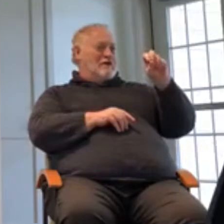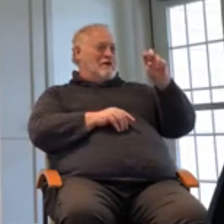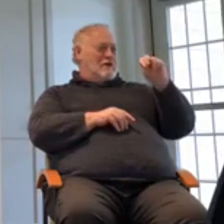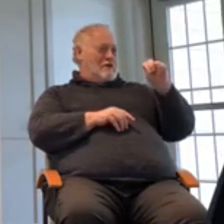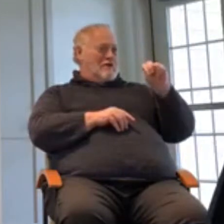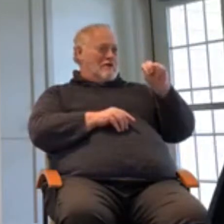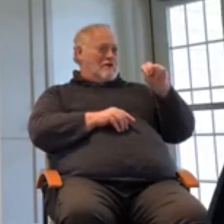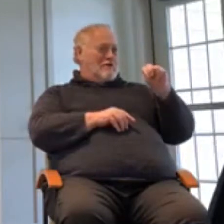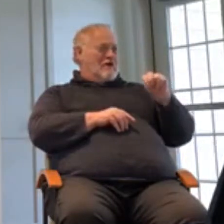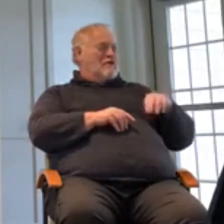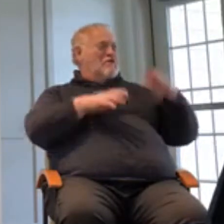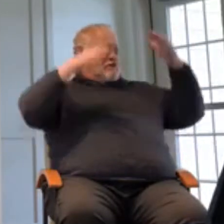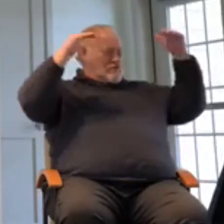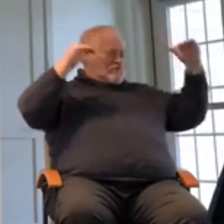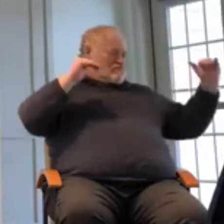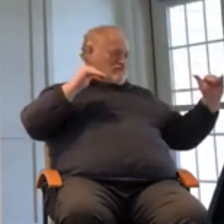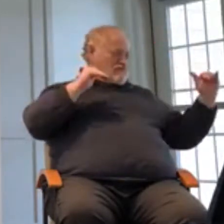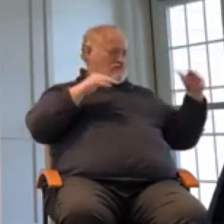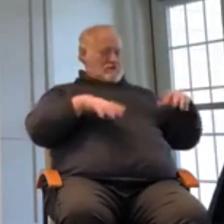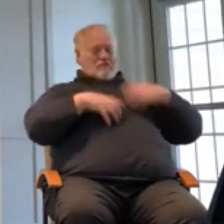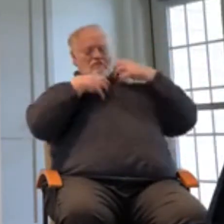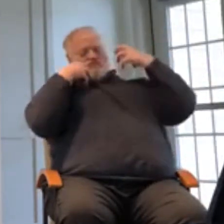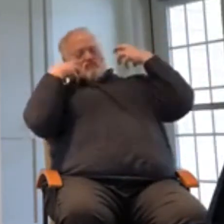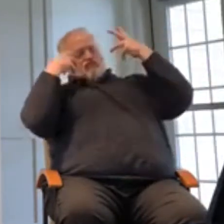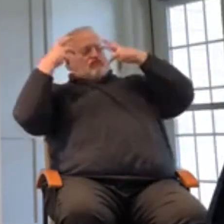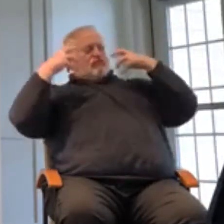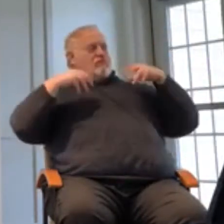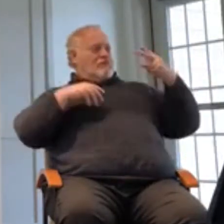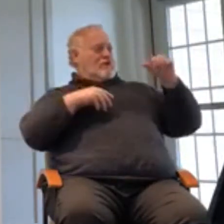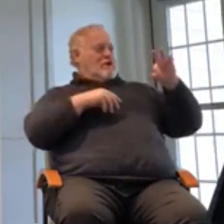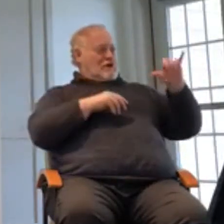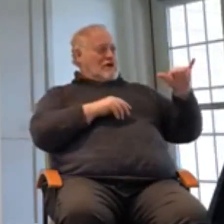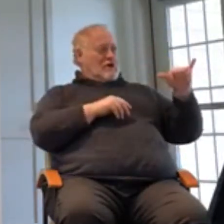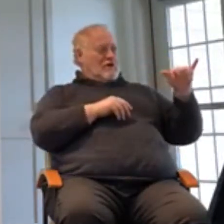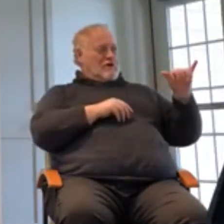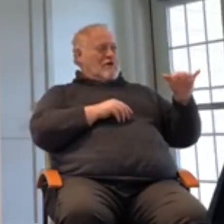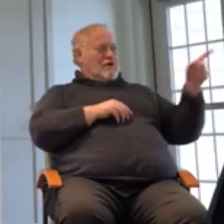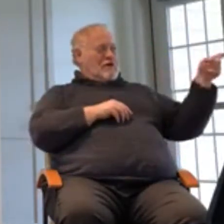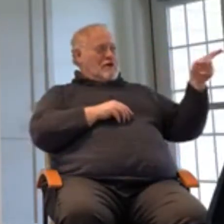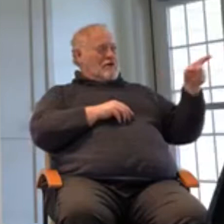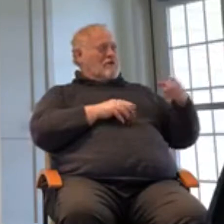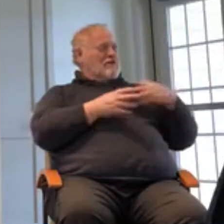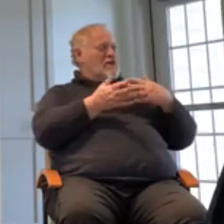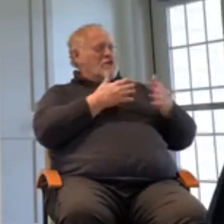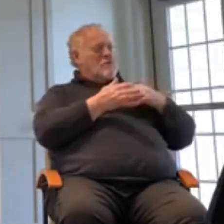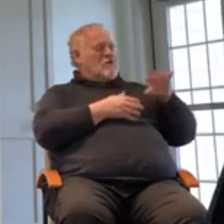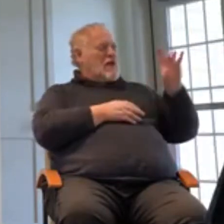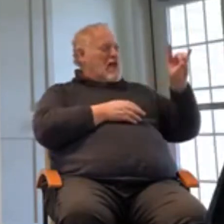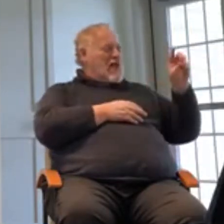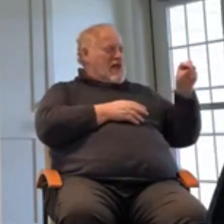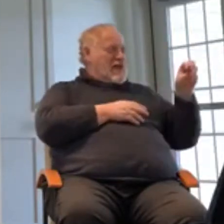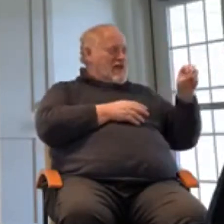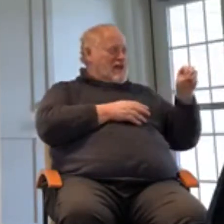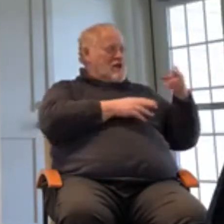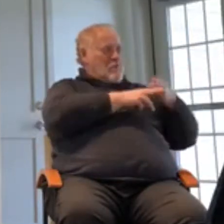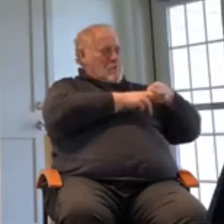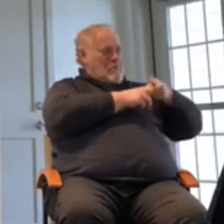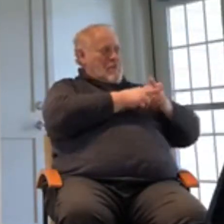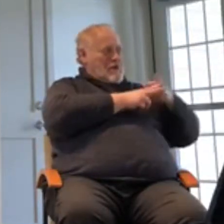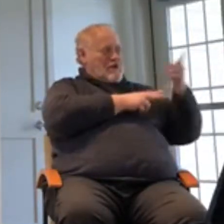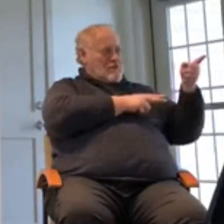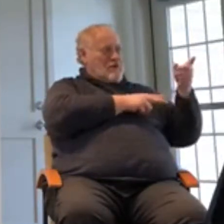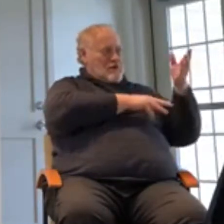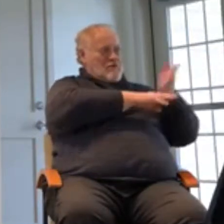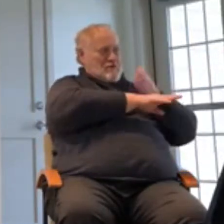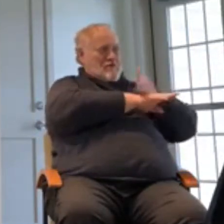he was short, and he was all hairy and things like that. But my Uncle Akey, man, he was probably about 80 pounds, because nothing but skin and bones, but he was a